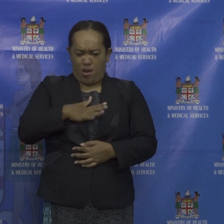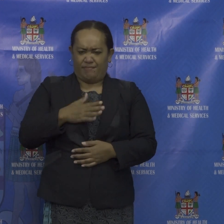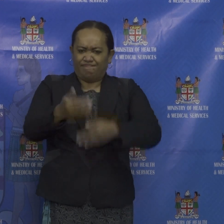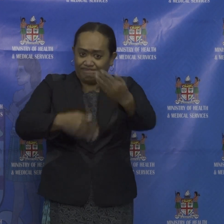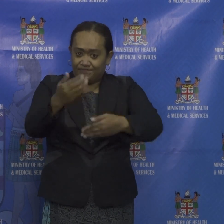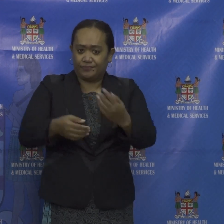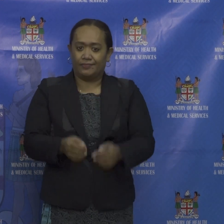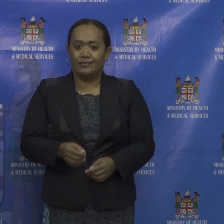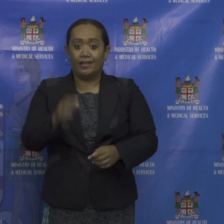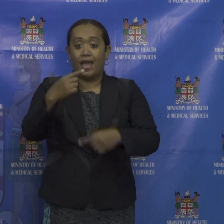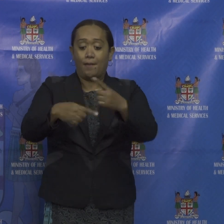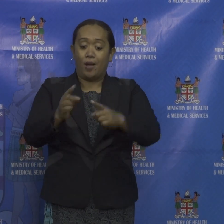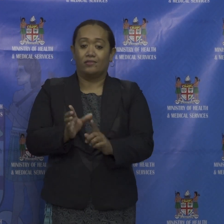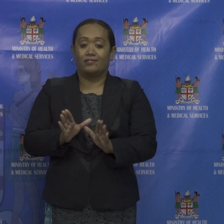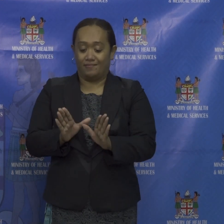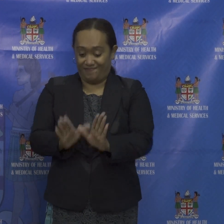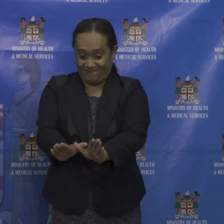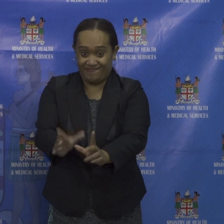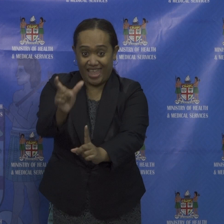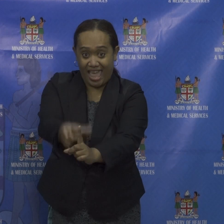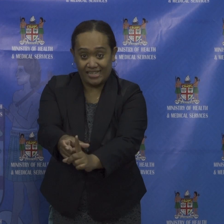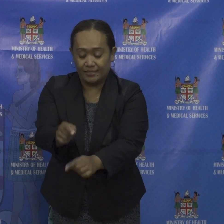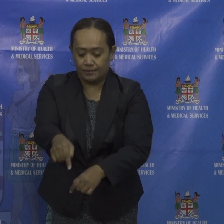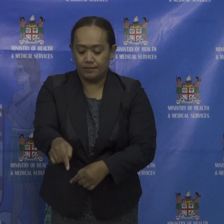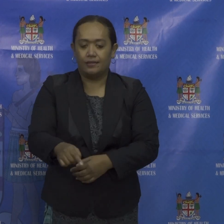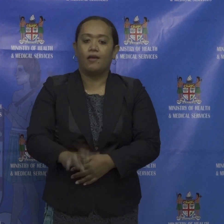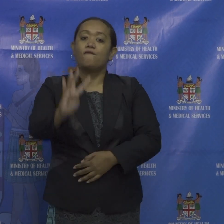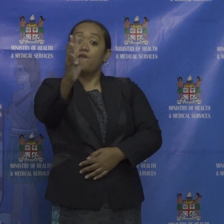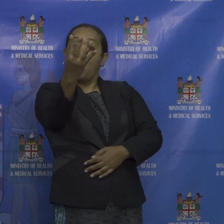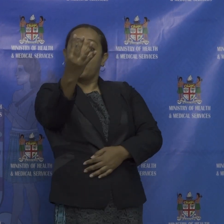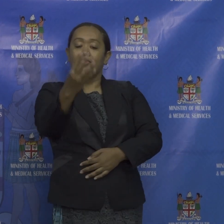case that he mentioned. So this is the 4th